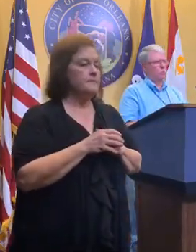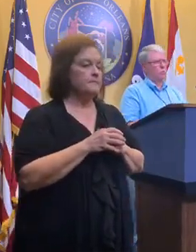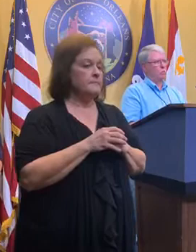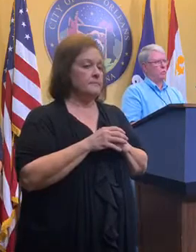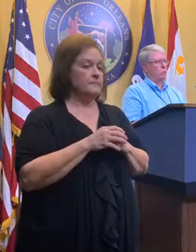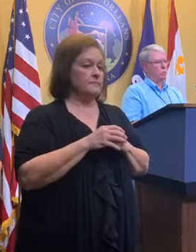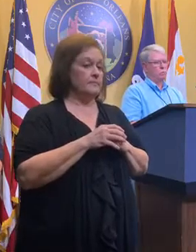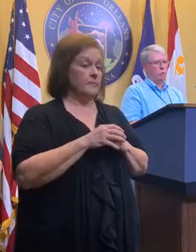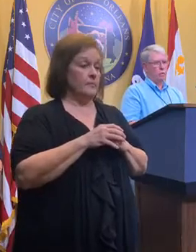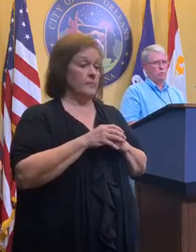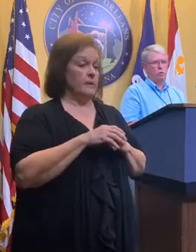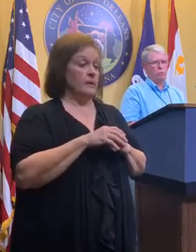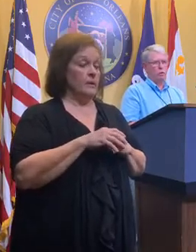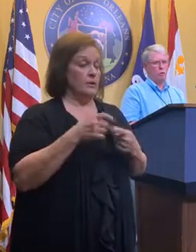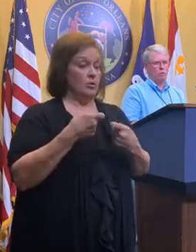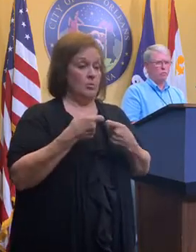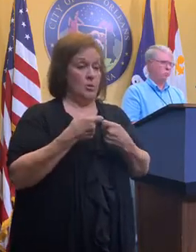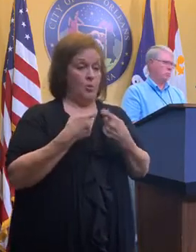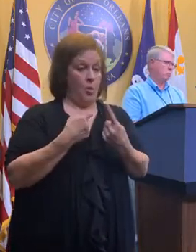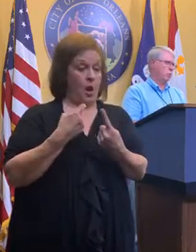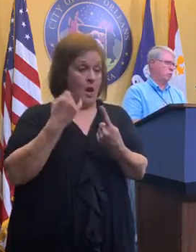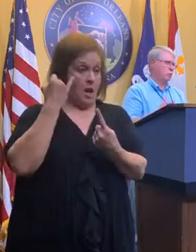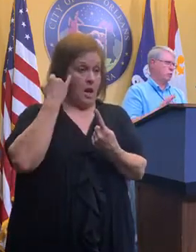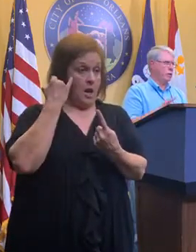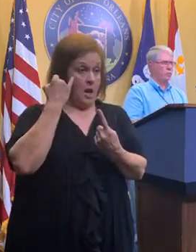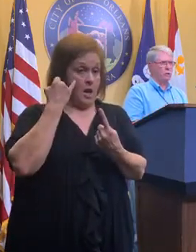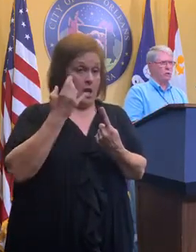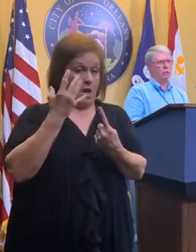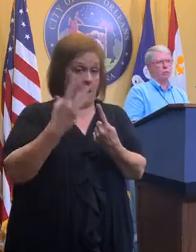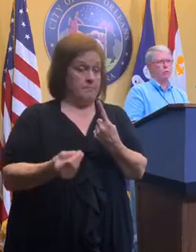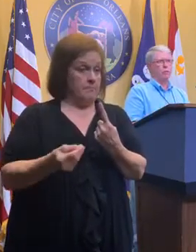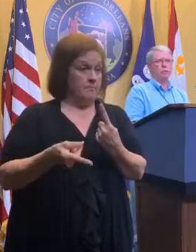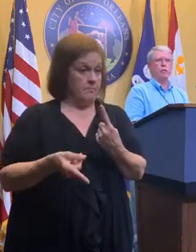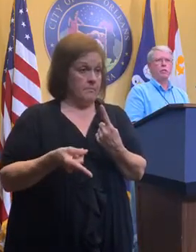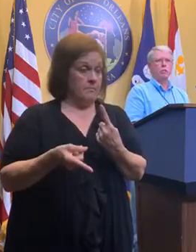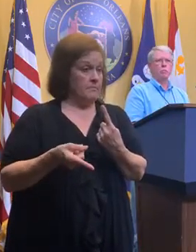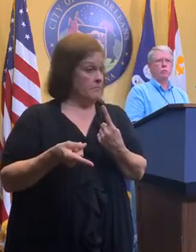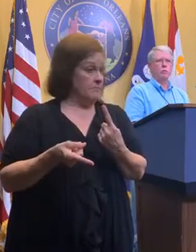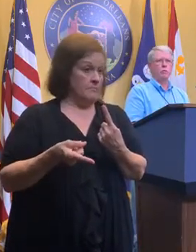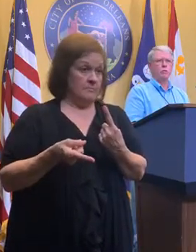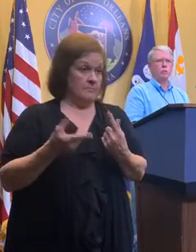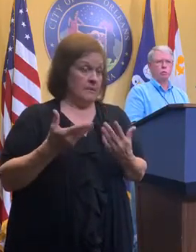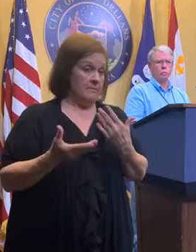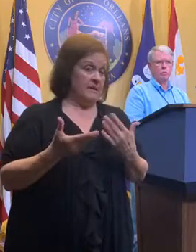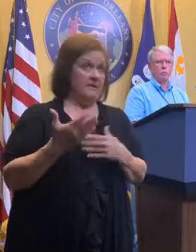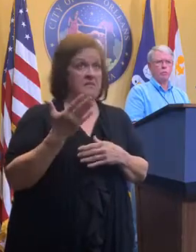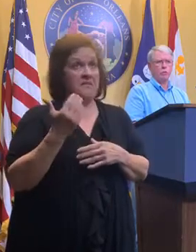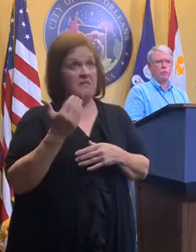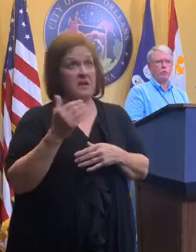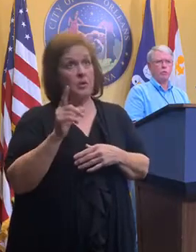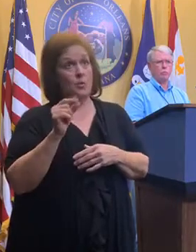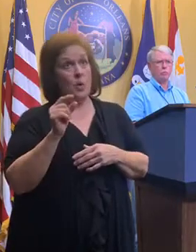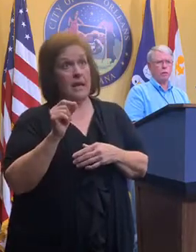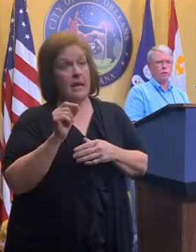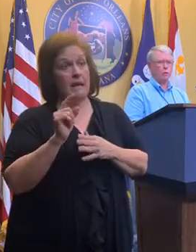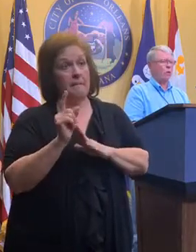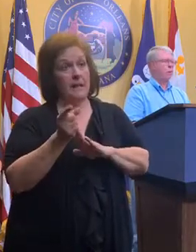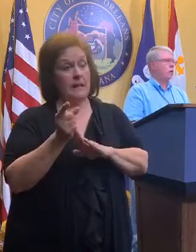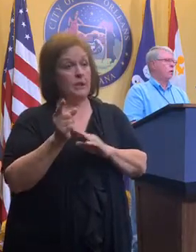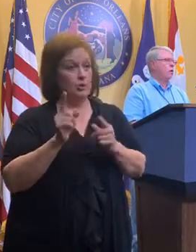So turbine 1 trips off, it could take as much as 15 minutes to 20 minutes to